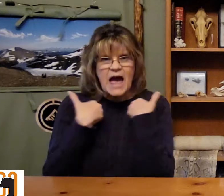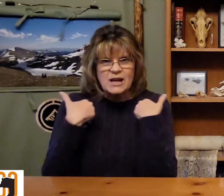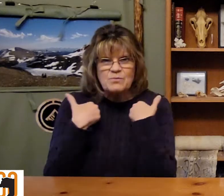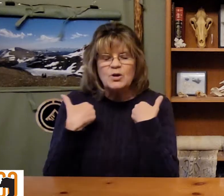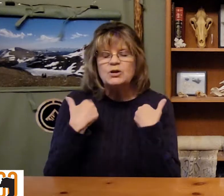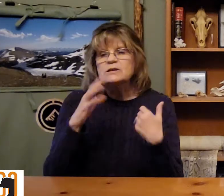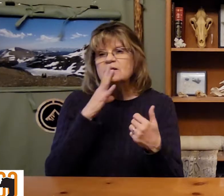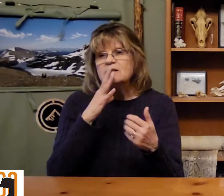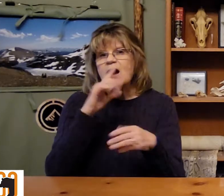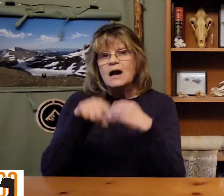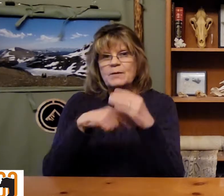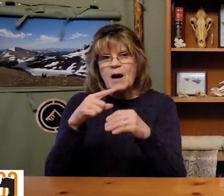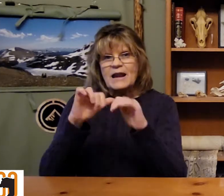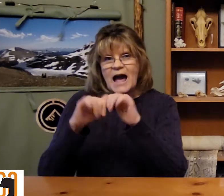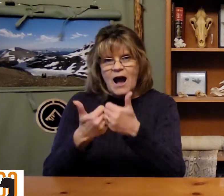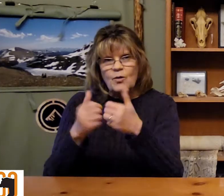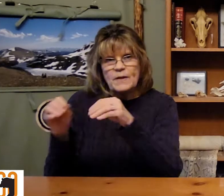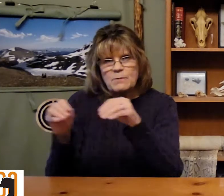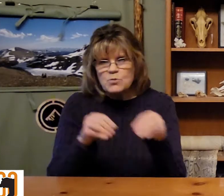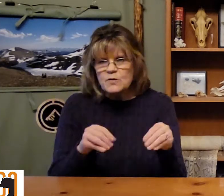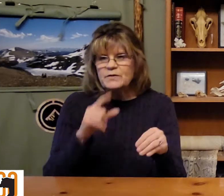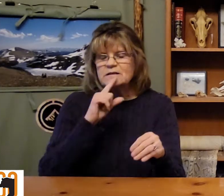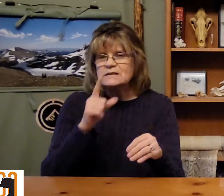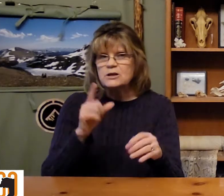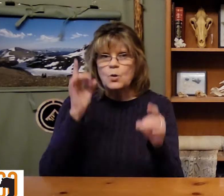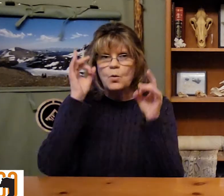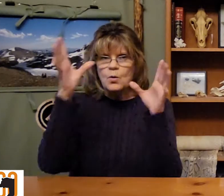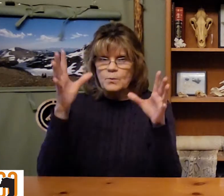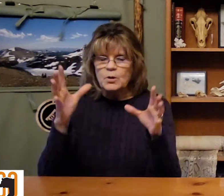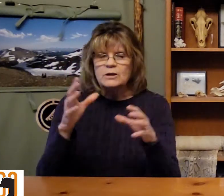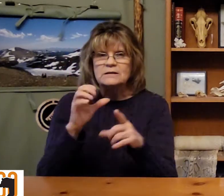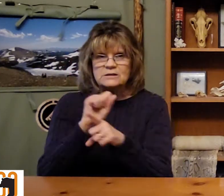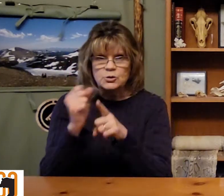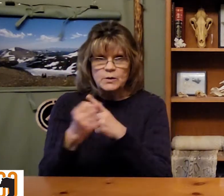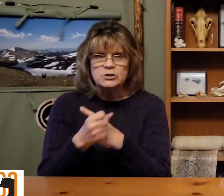and talk about how they live in such harsh conditions.